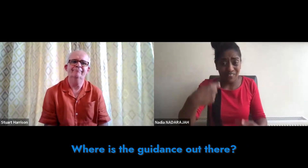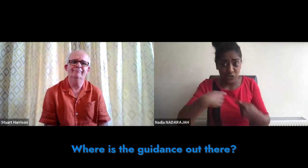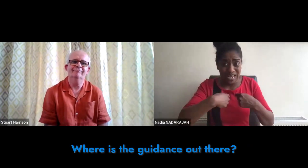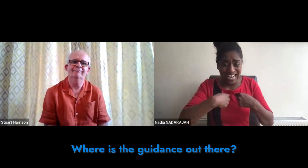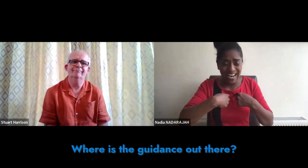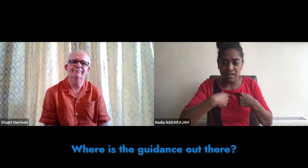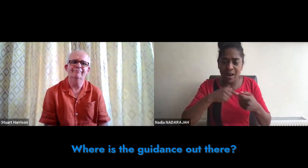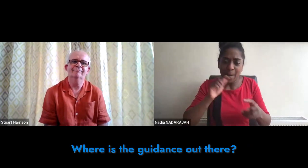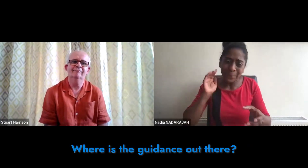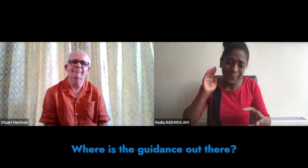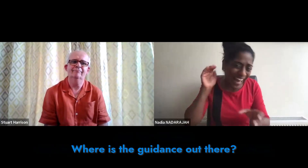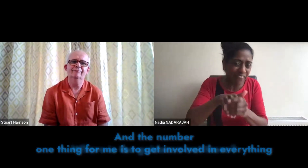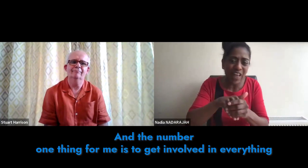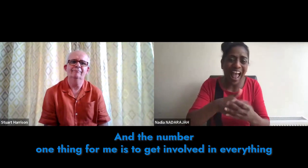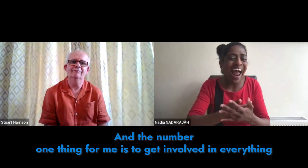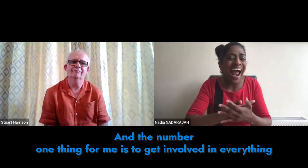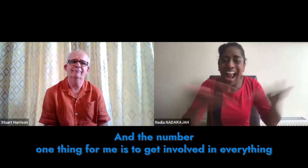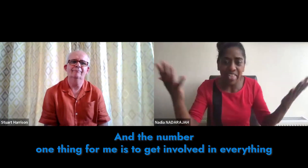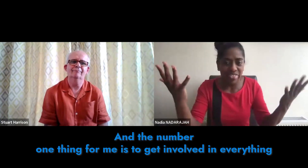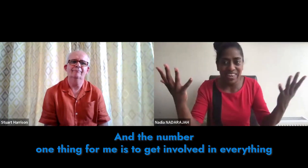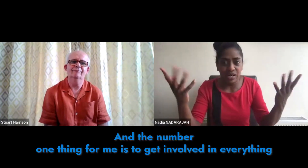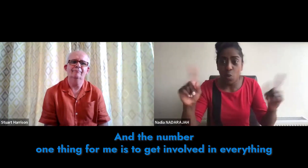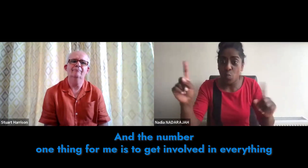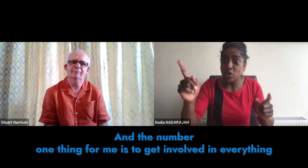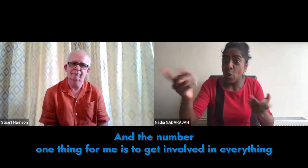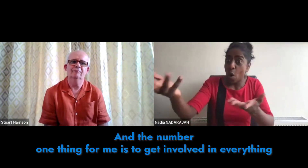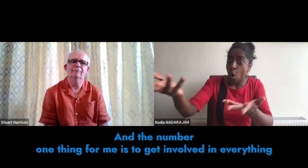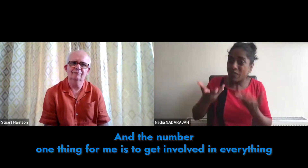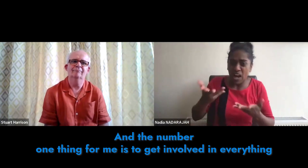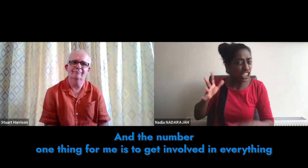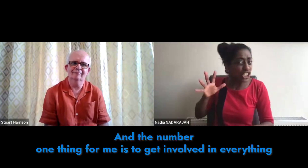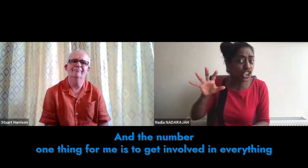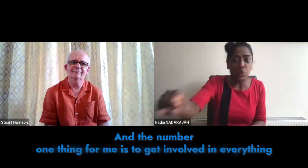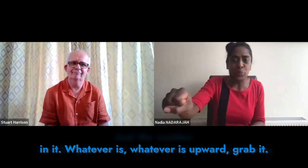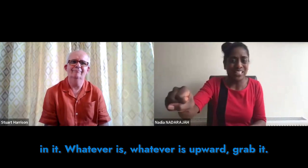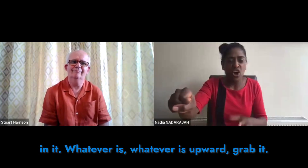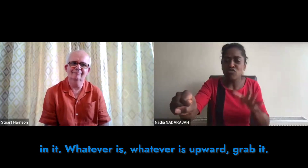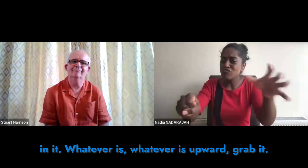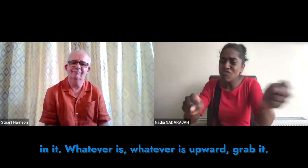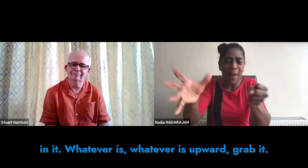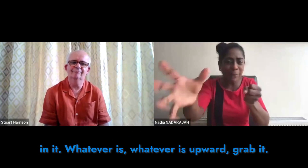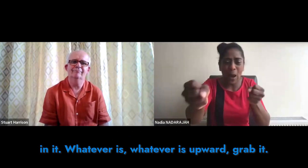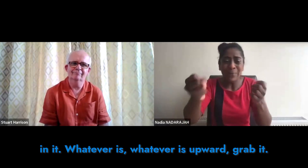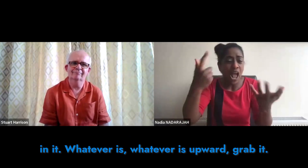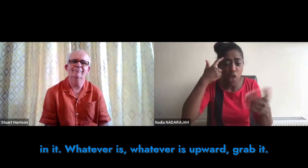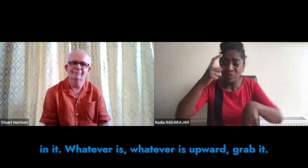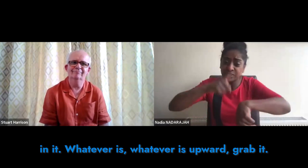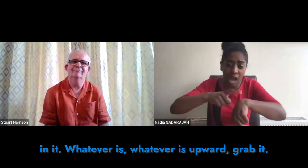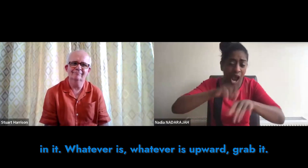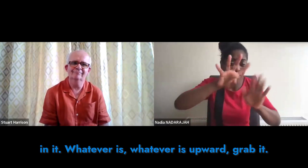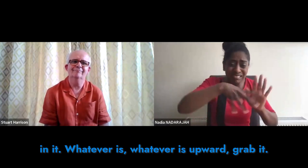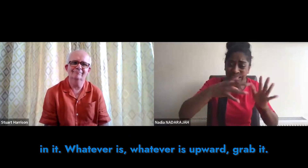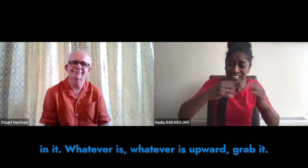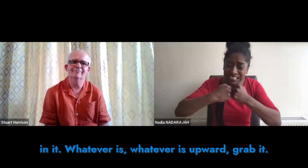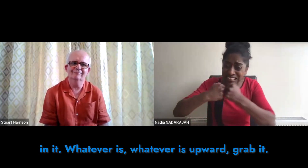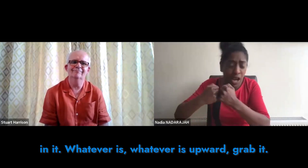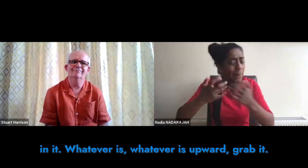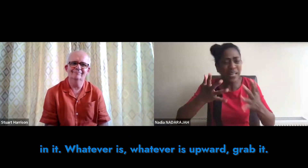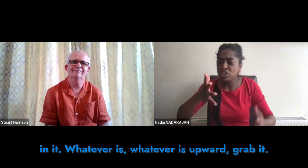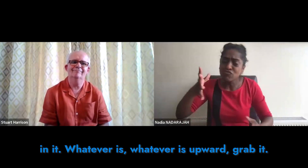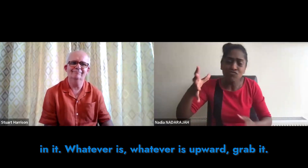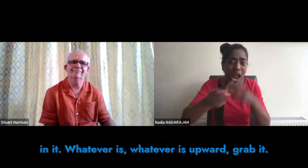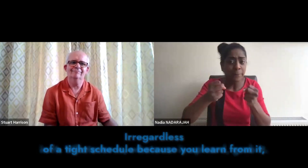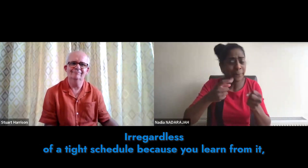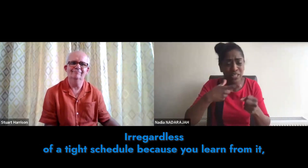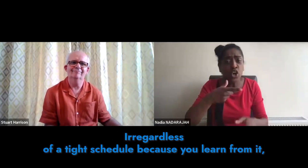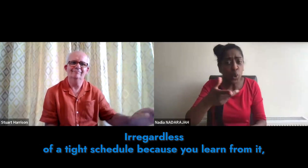Where is the guidance out there? And the number one thing for me is to get involved in everything in it. Whatever is offered,